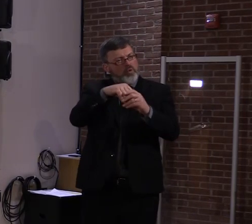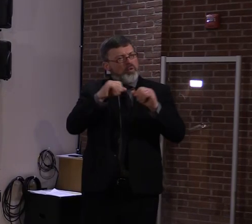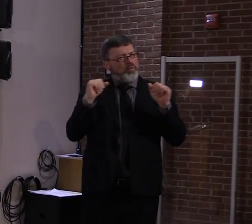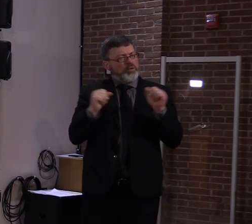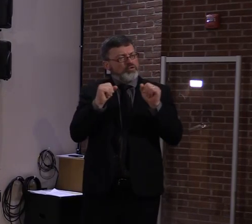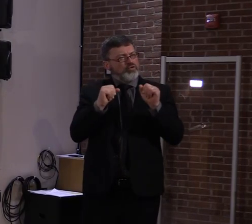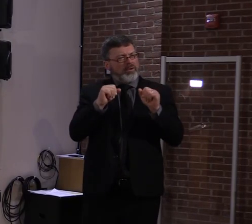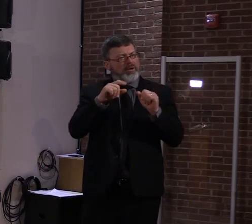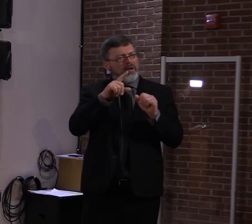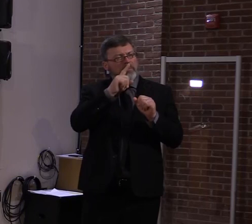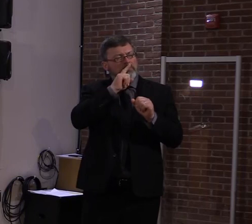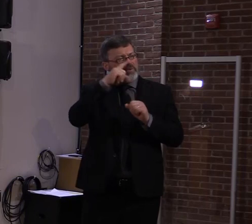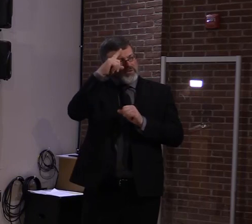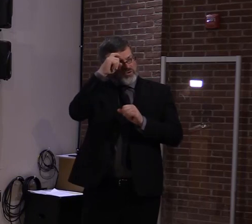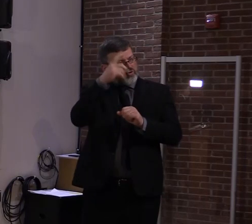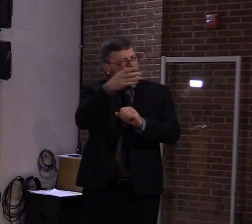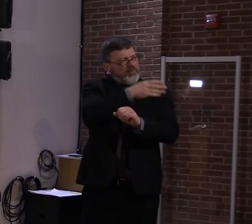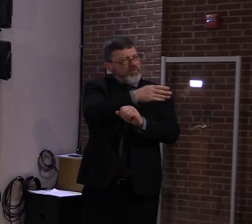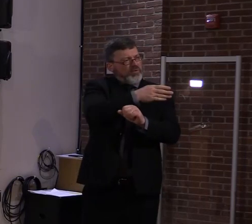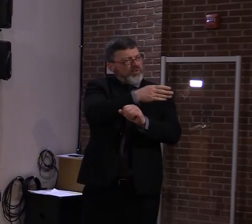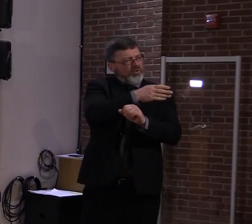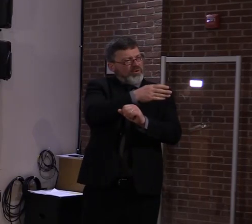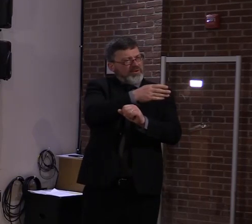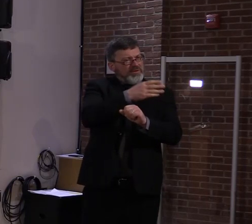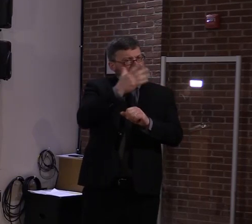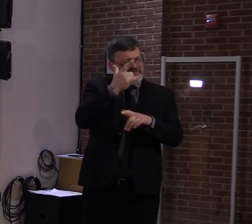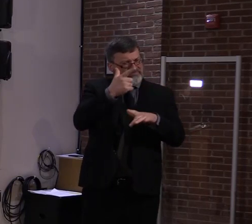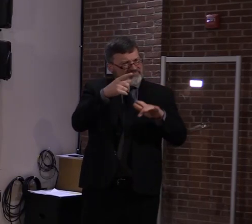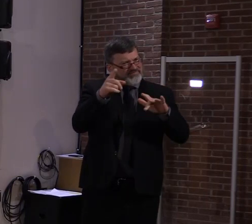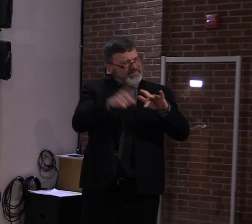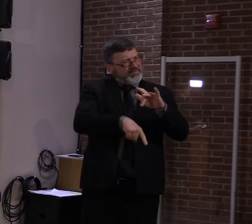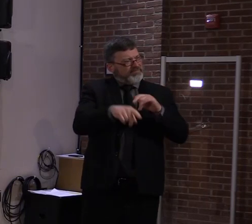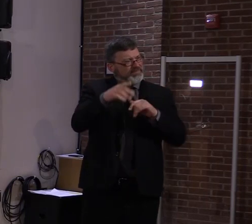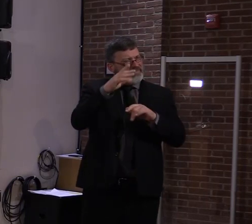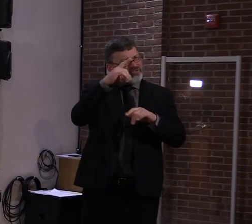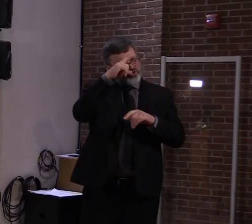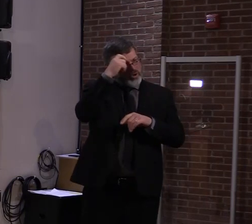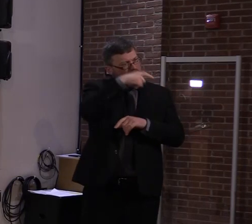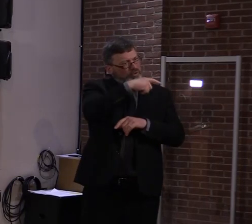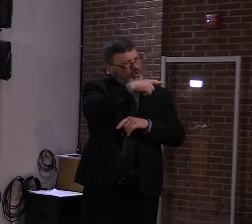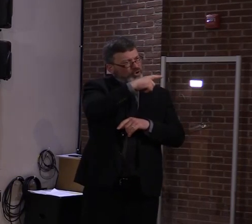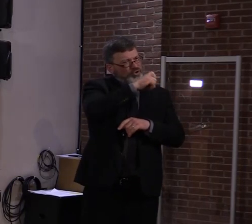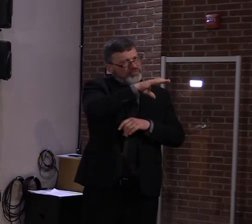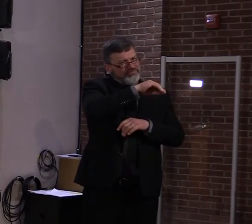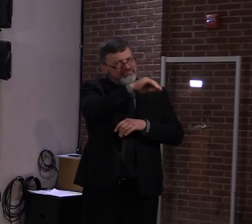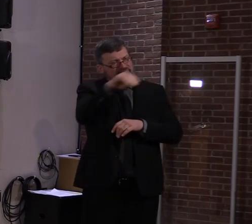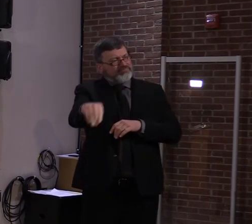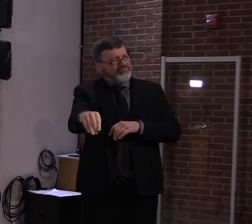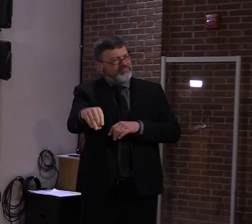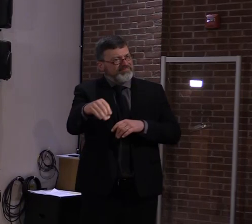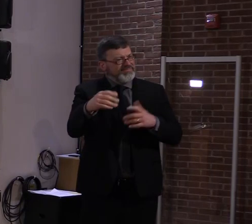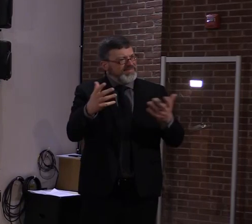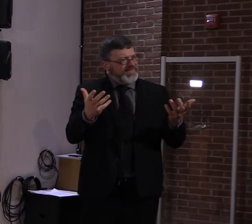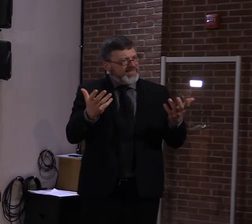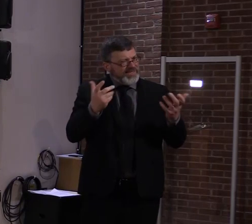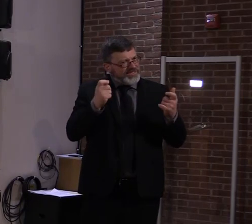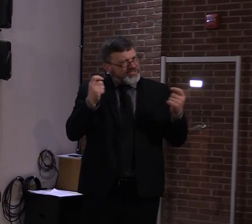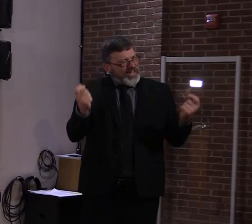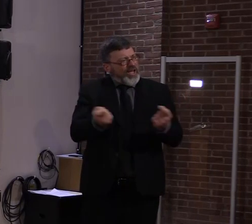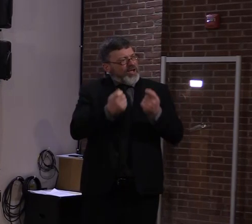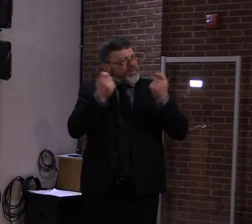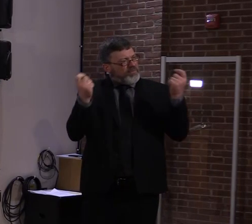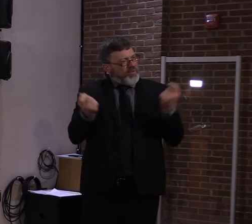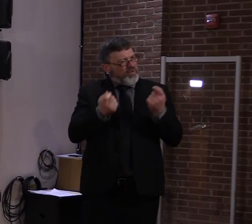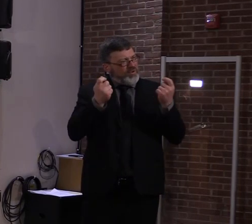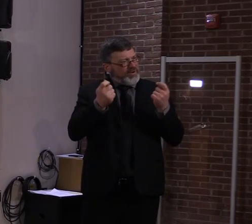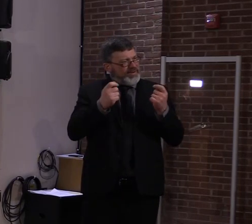but encouraged. Should schools be trying to do everything they can to fit in something for the class of 2020? Obviously, it's been a tough